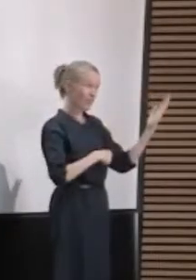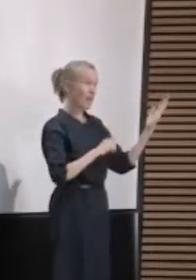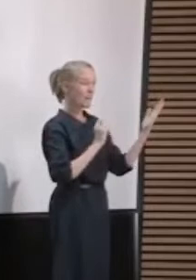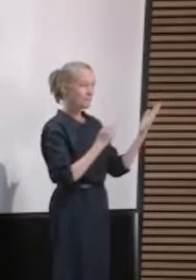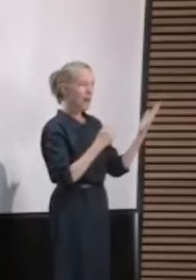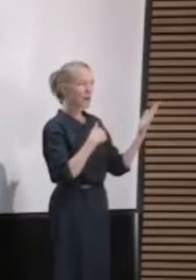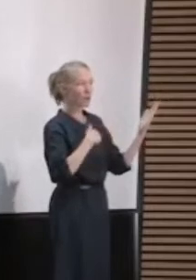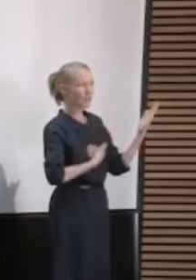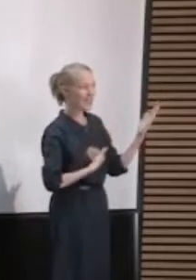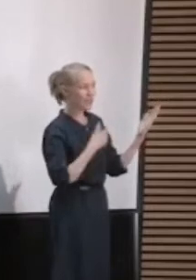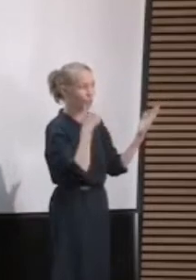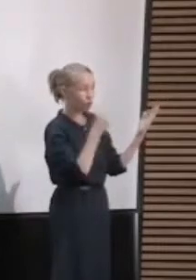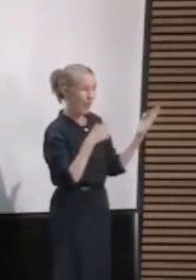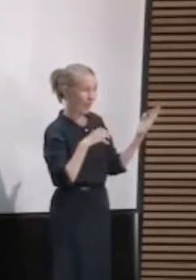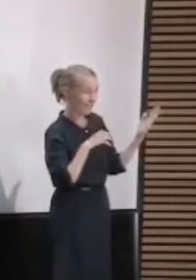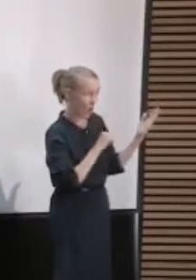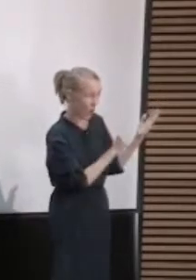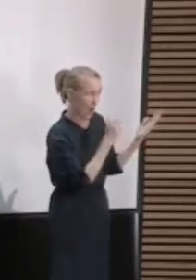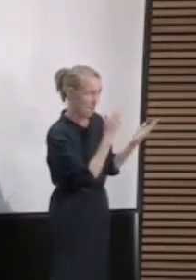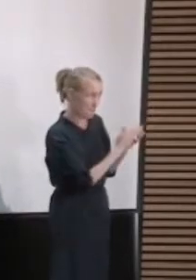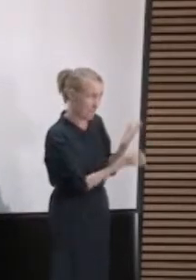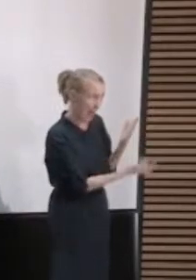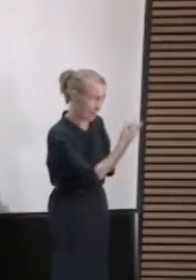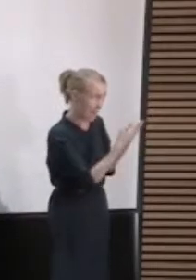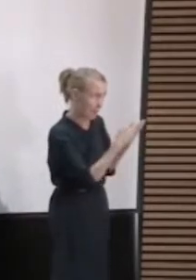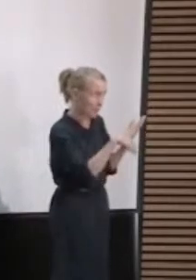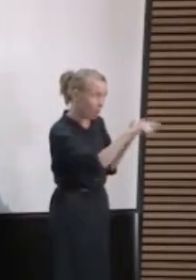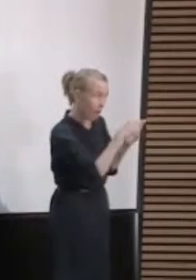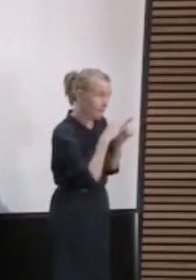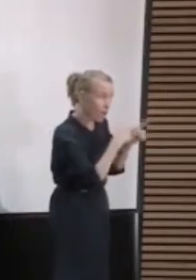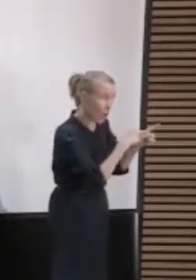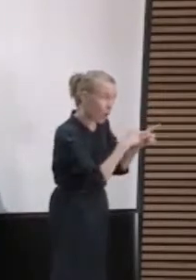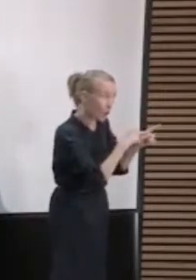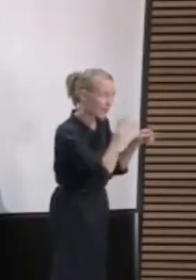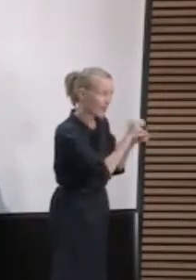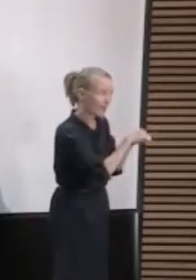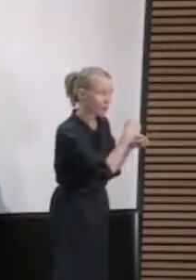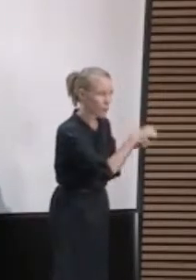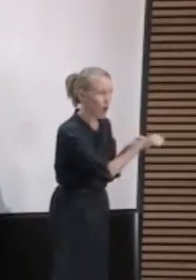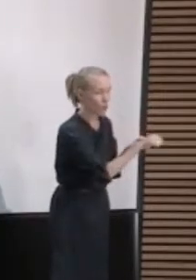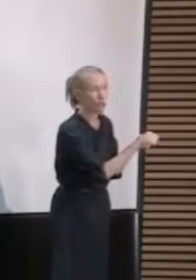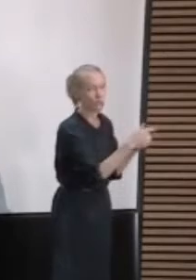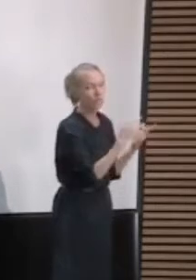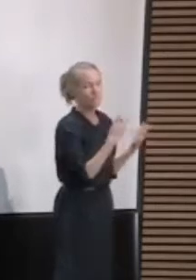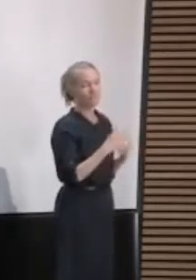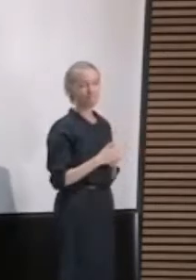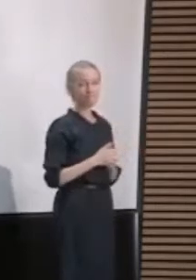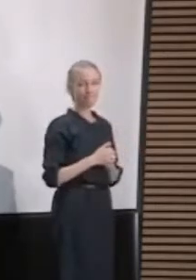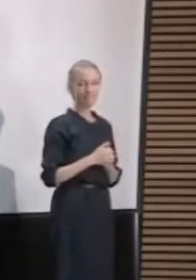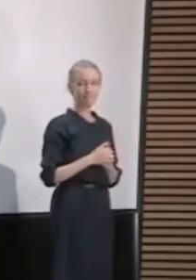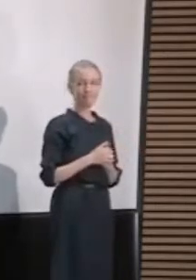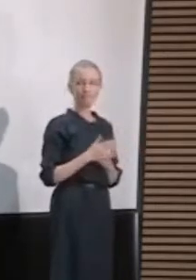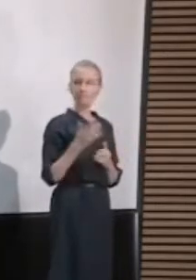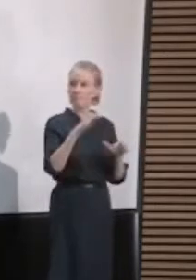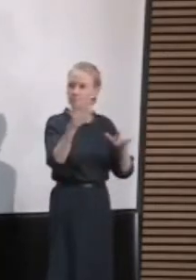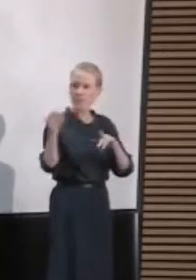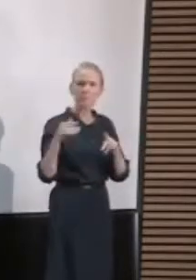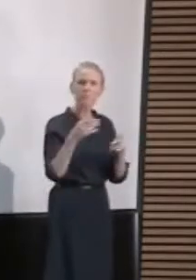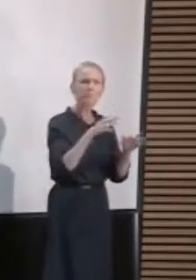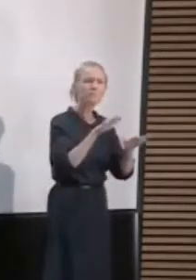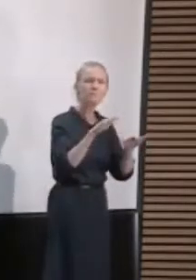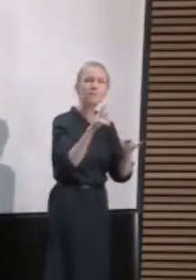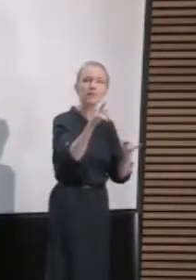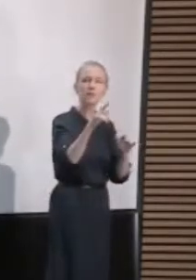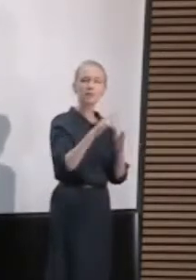on the ground is something that you've rightly raised, that we will continue to look at. Joe, forgive me, I'll just scan around, make sure we get as many. Can you